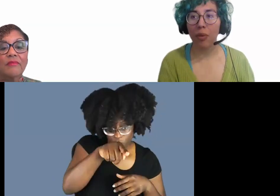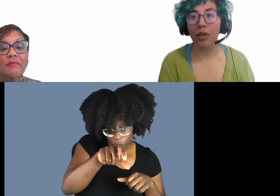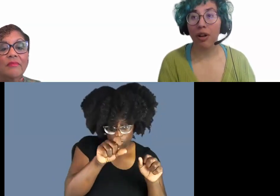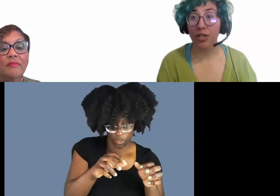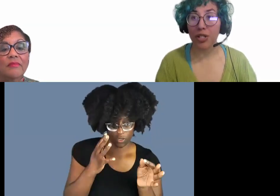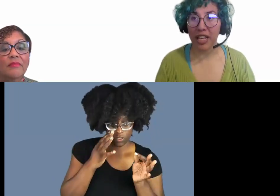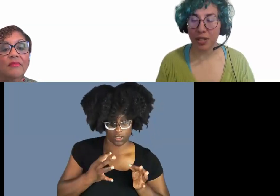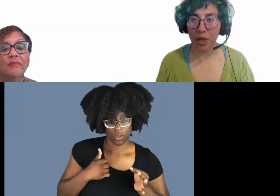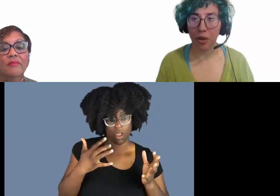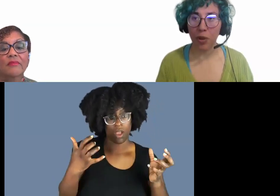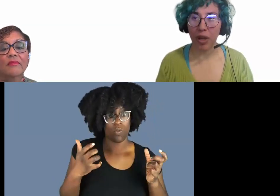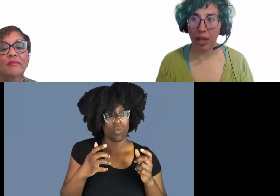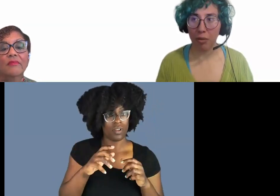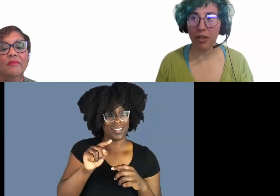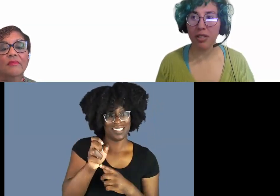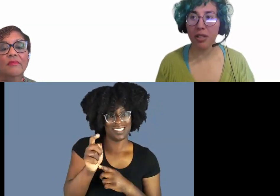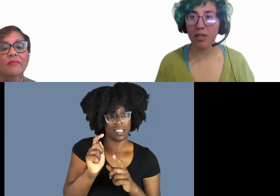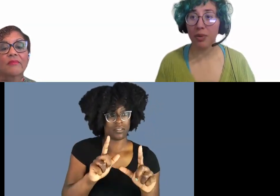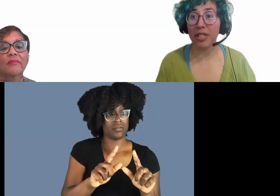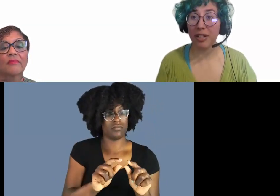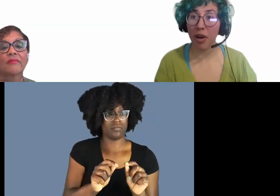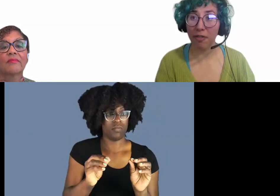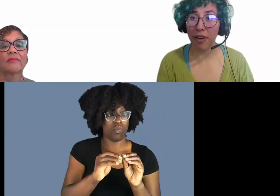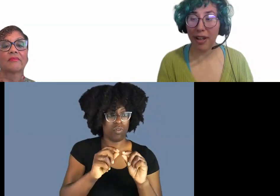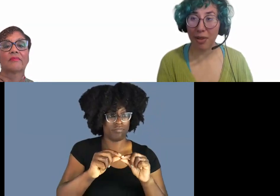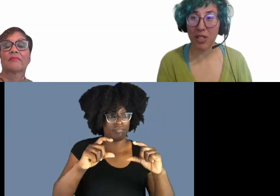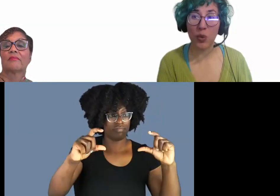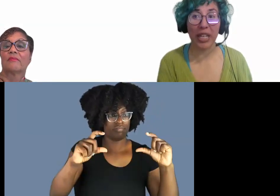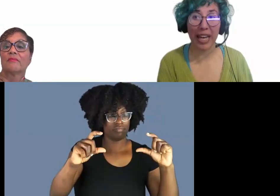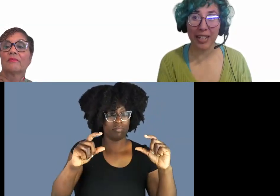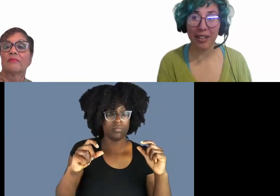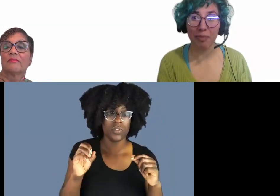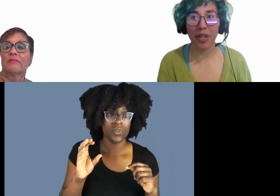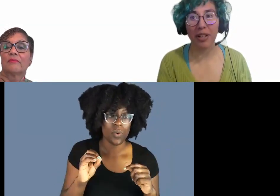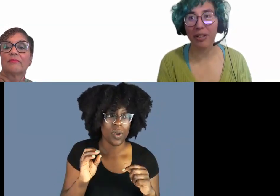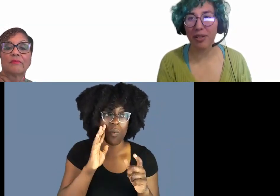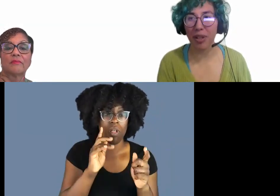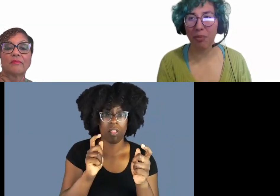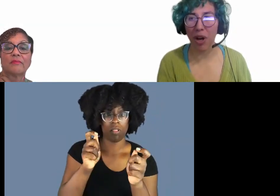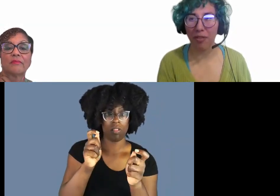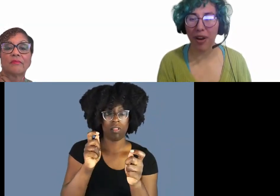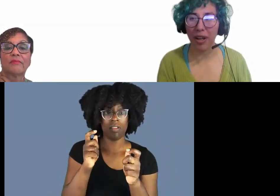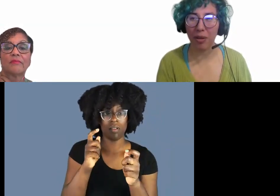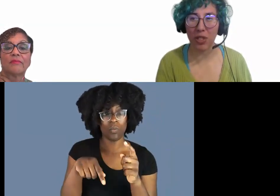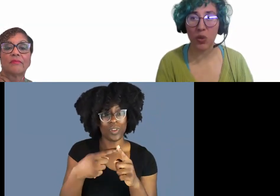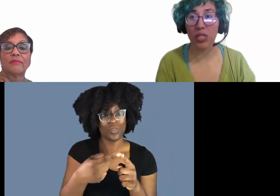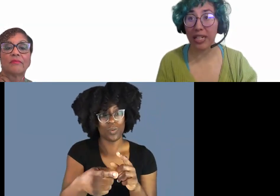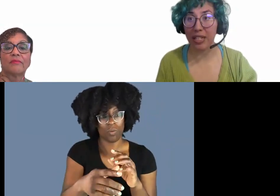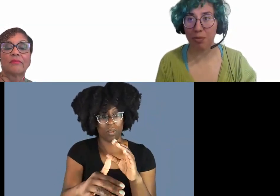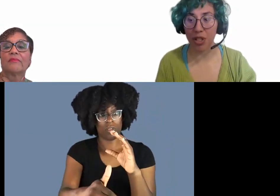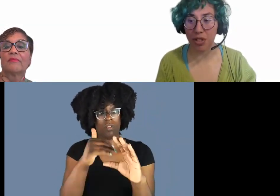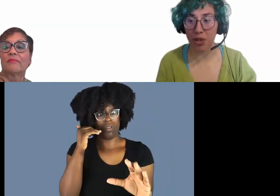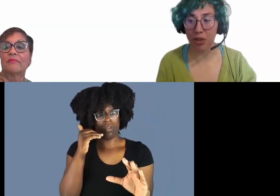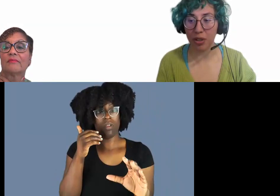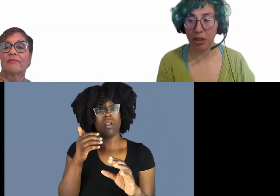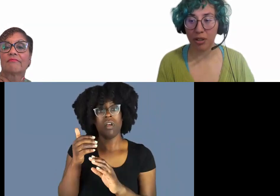decide, I want larger text when I open my emails. So it does modify emails you get, but it doesn't really modify emails you send